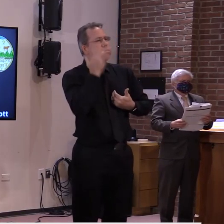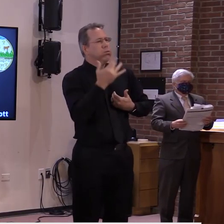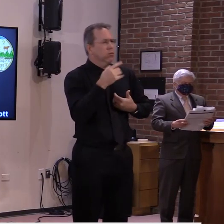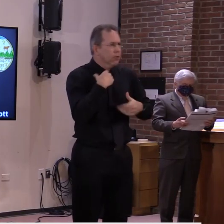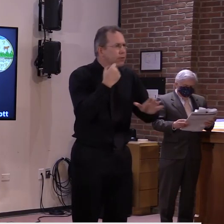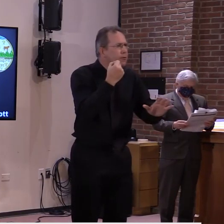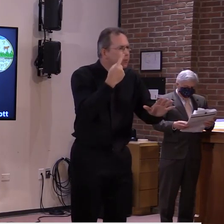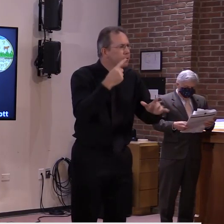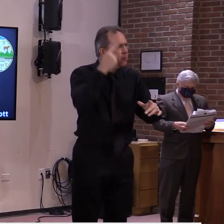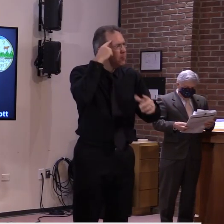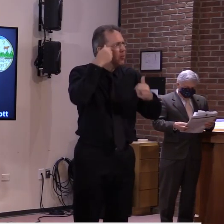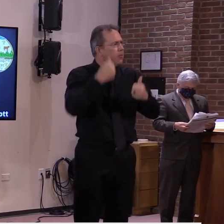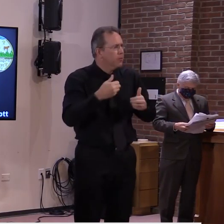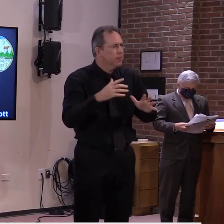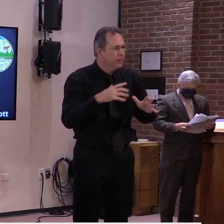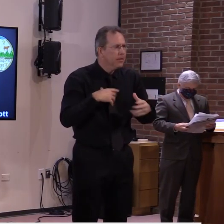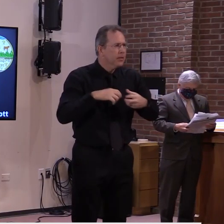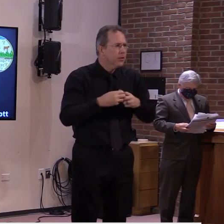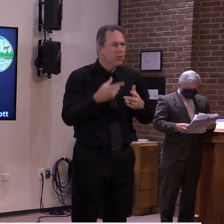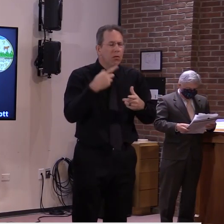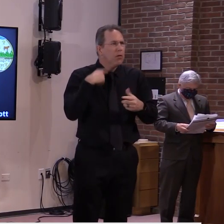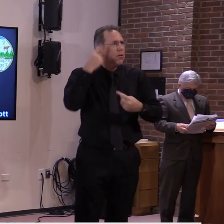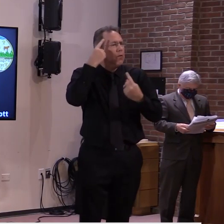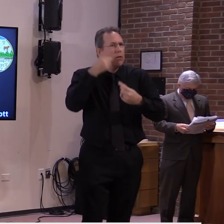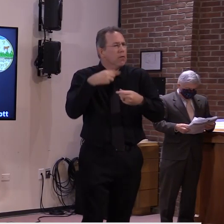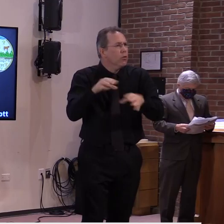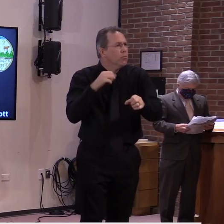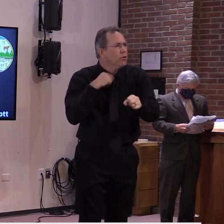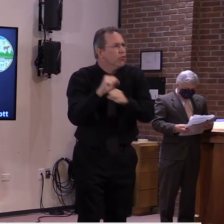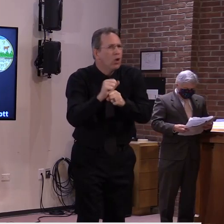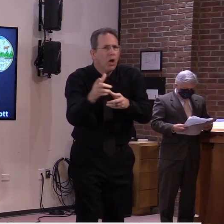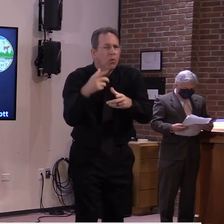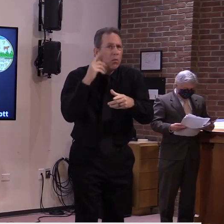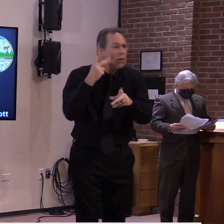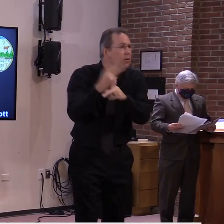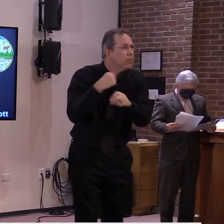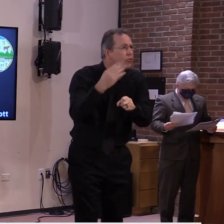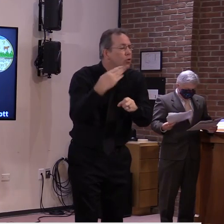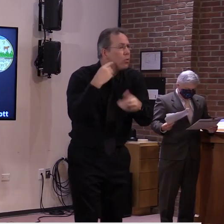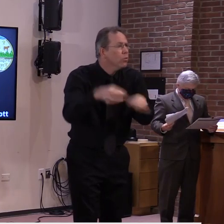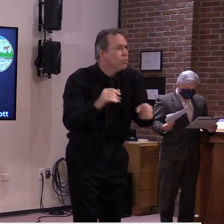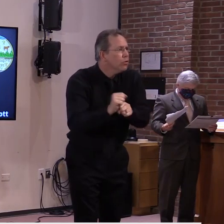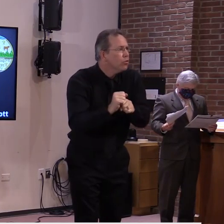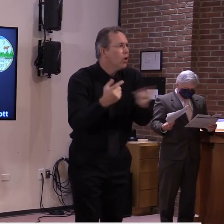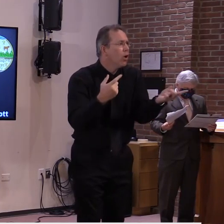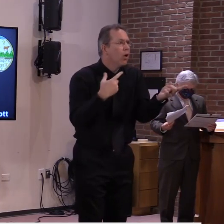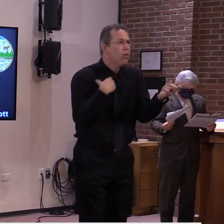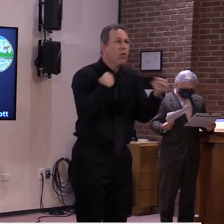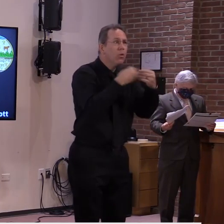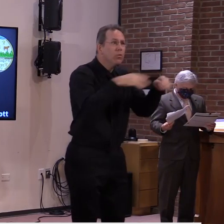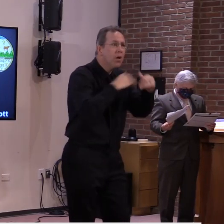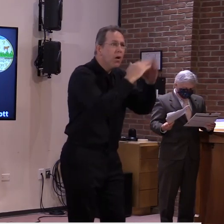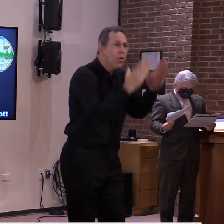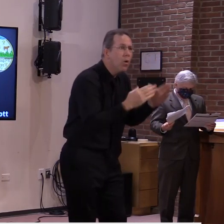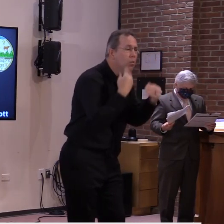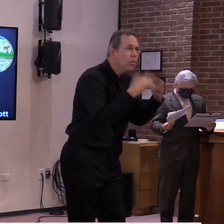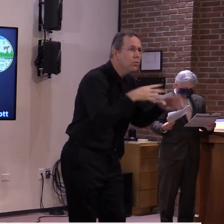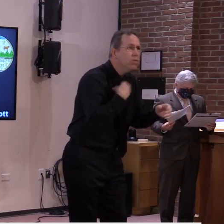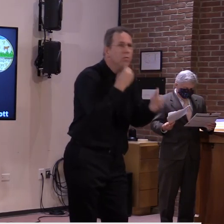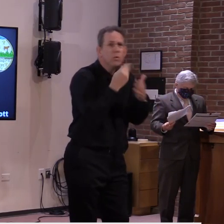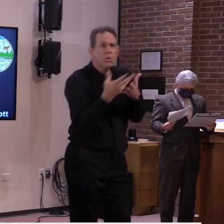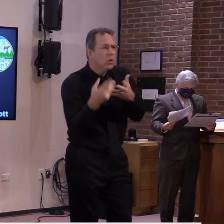losing your job or having financial problems, you're not alone. These are reasonable, normal responses to